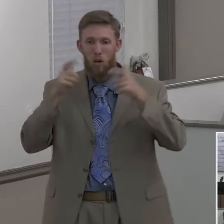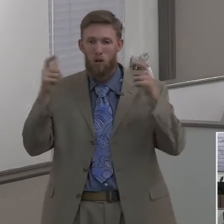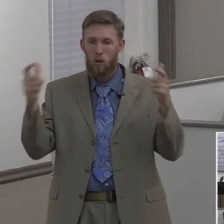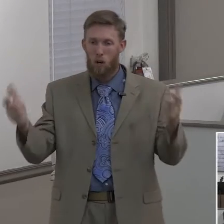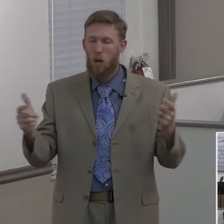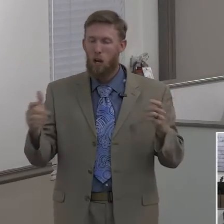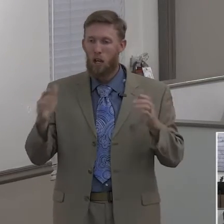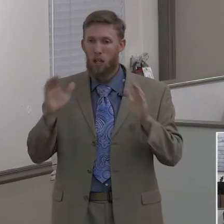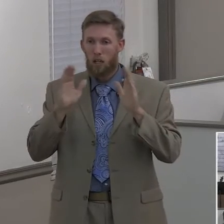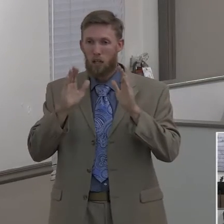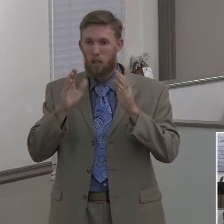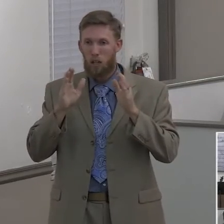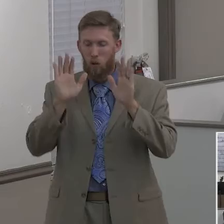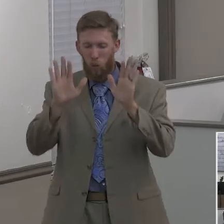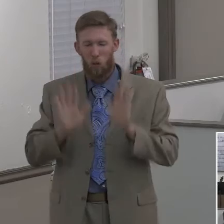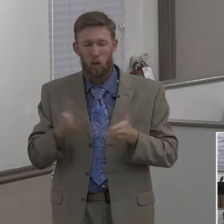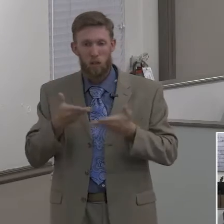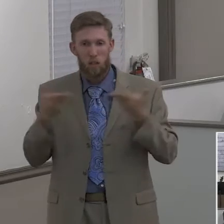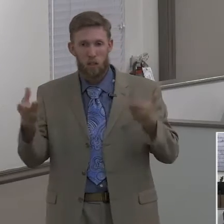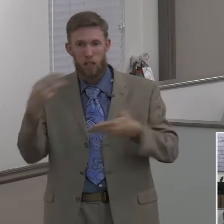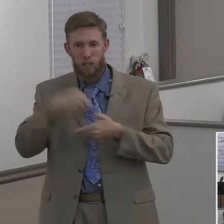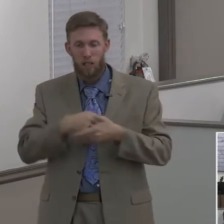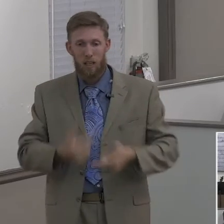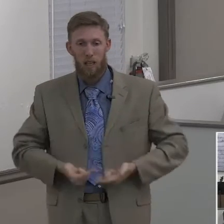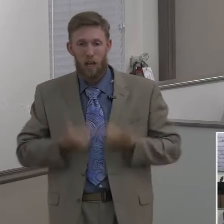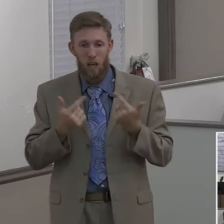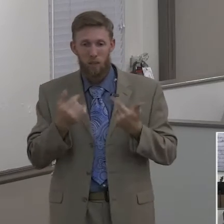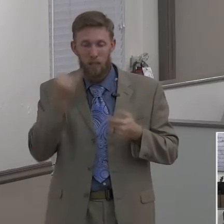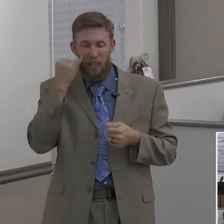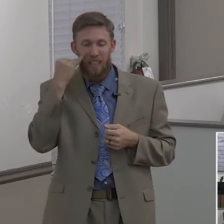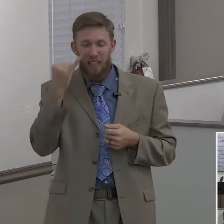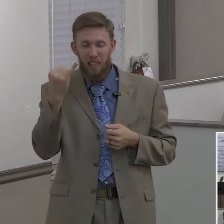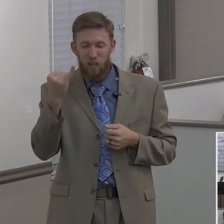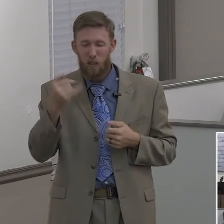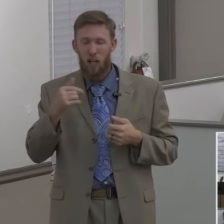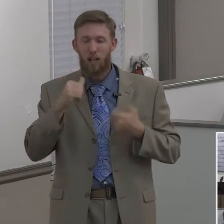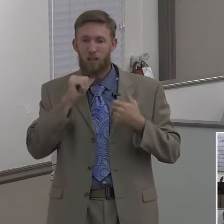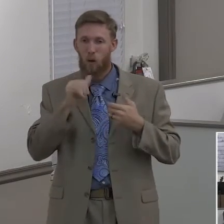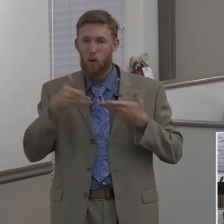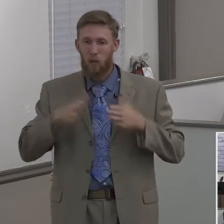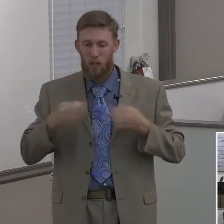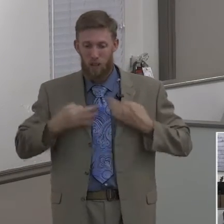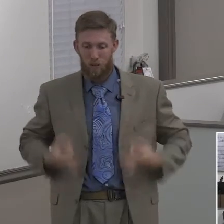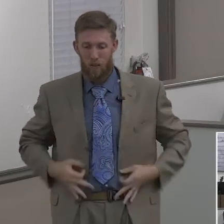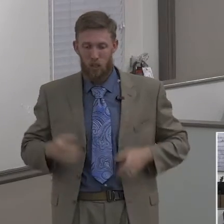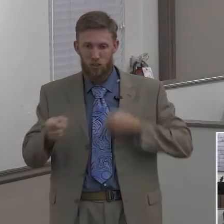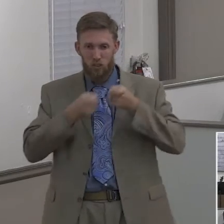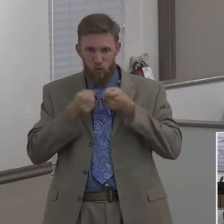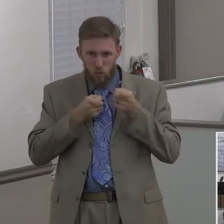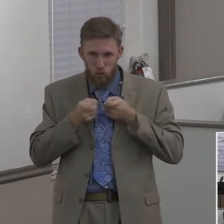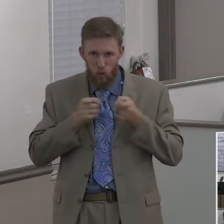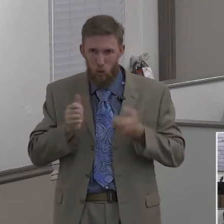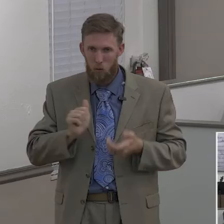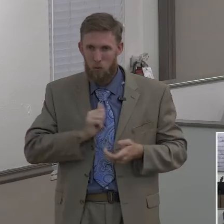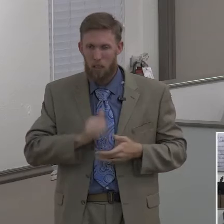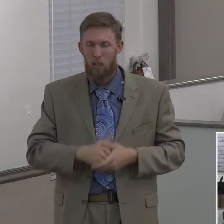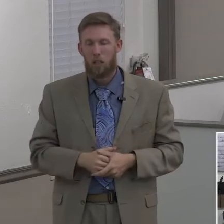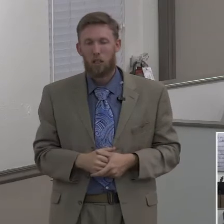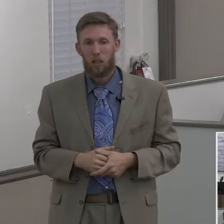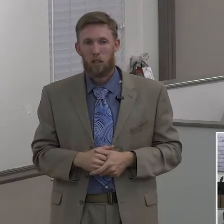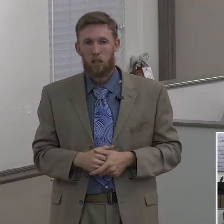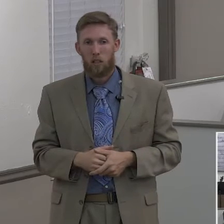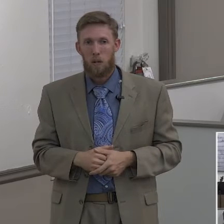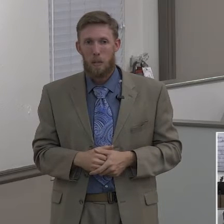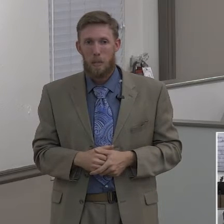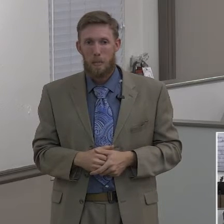my life if I do not let the flesh control me. You know? And Philippians 4:7, just for the sake of what